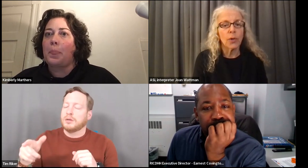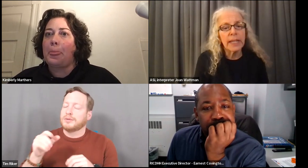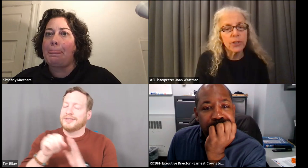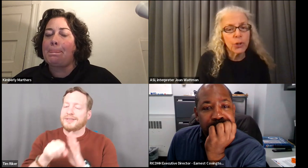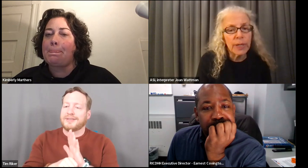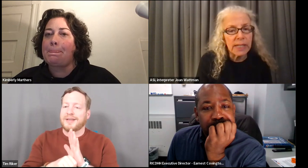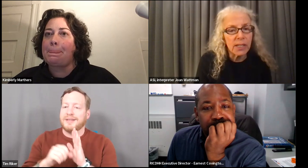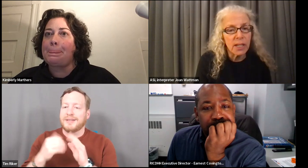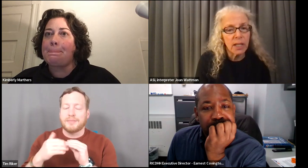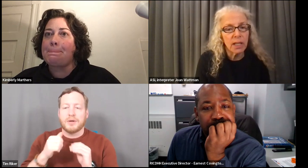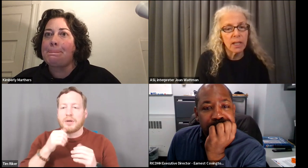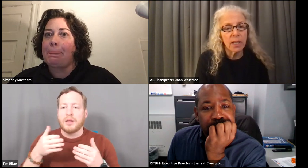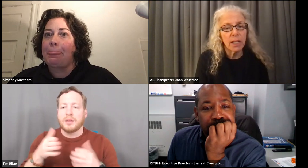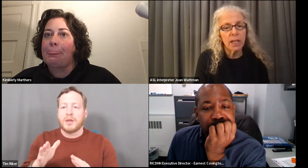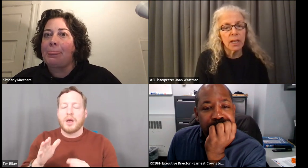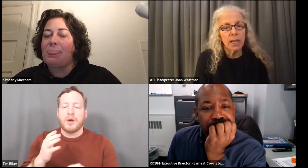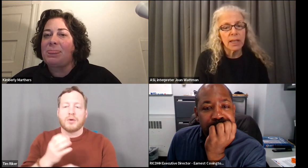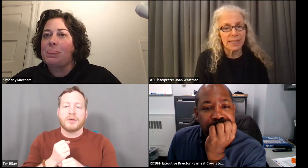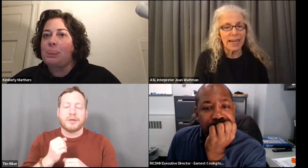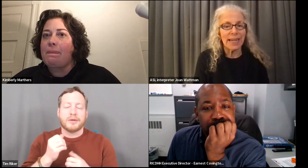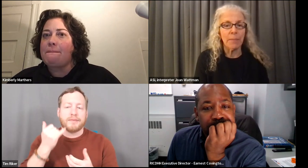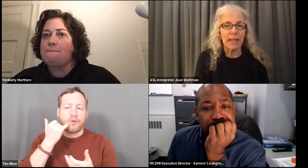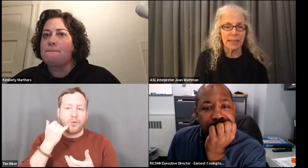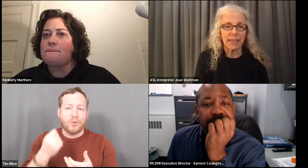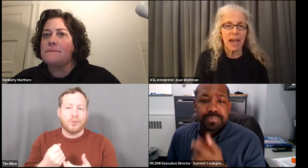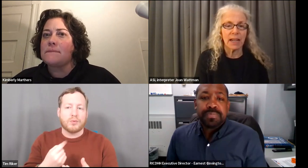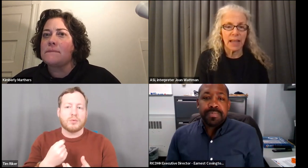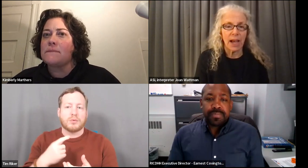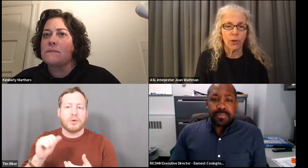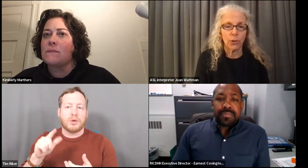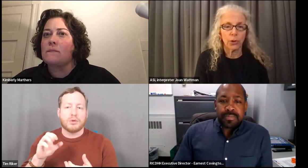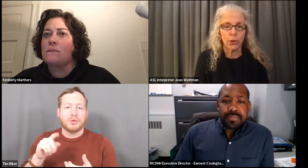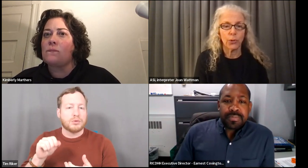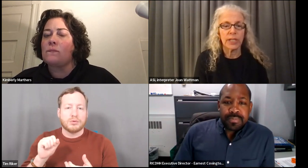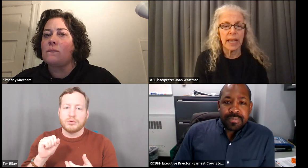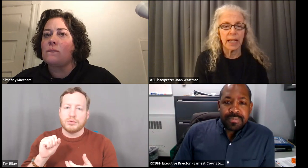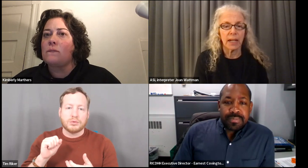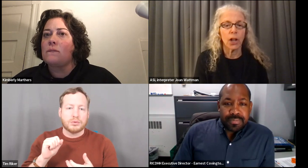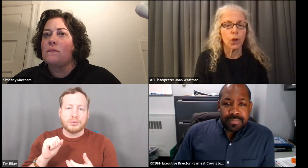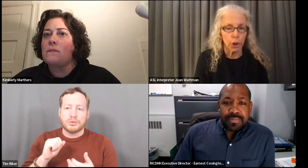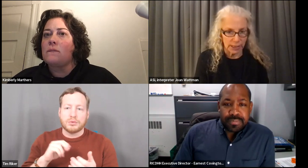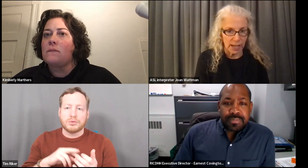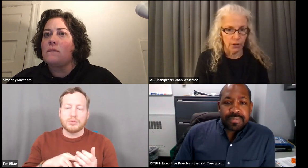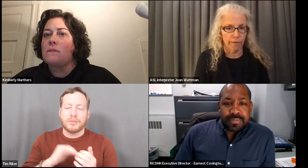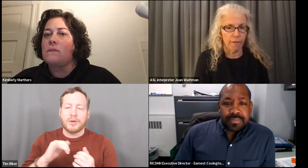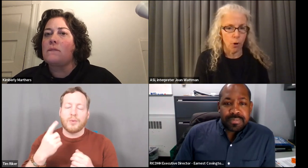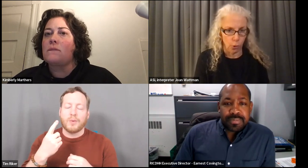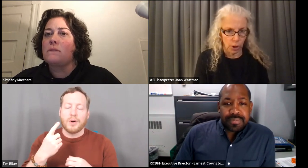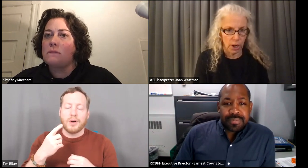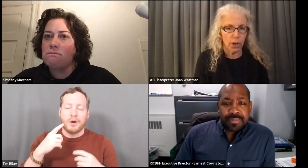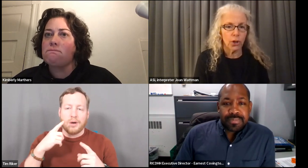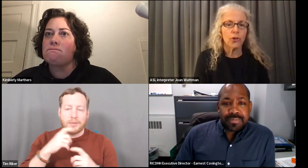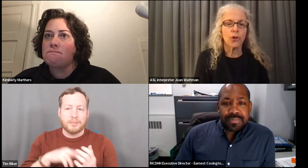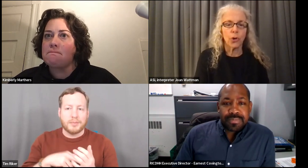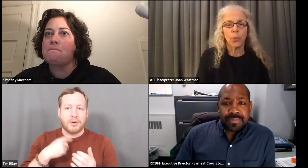The only issue is the state email does not allow you to get alerts on your